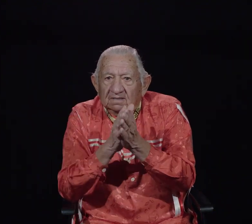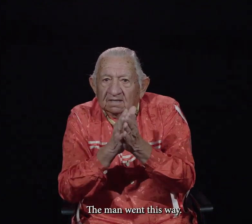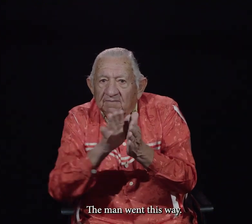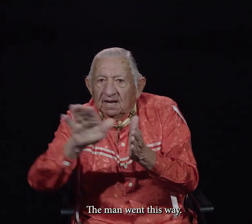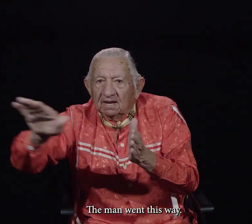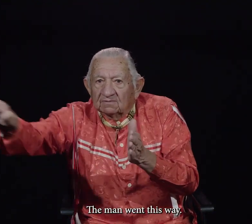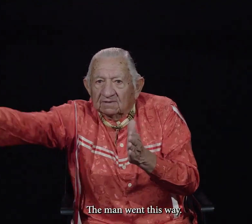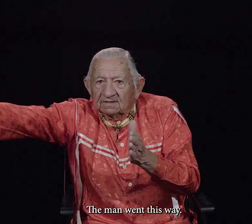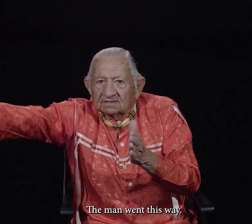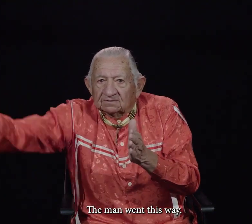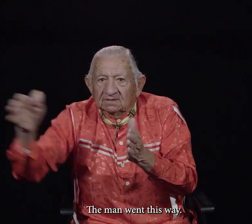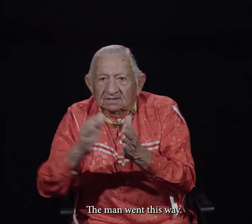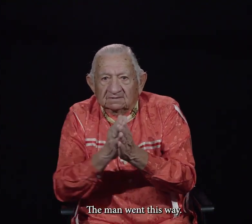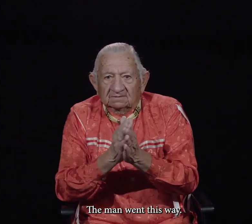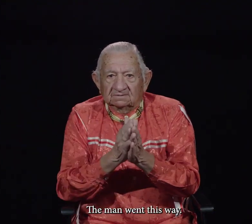The man went this way.